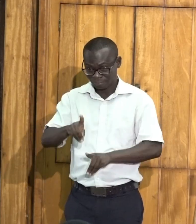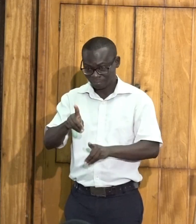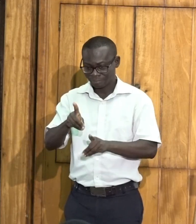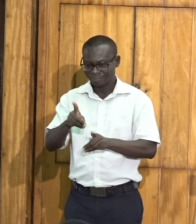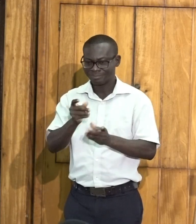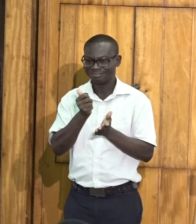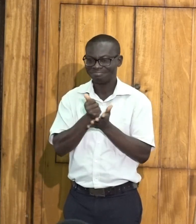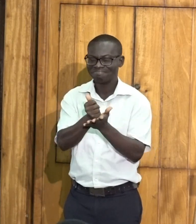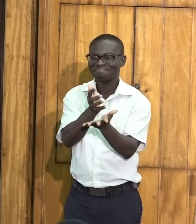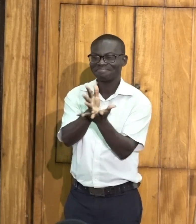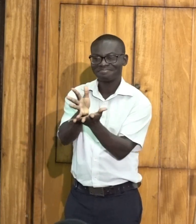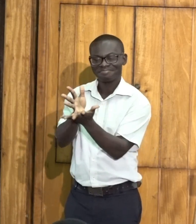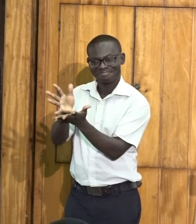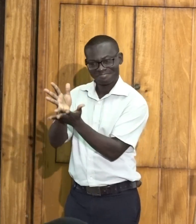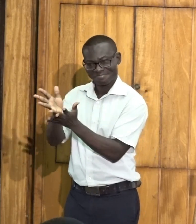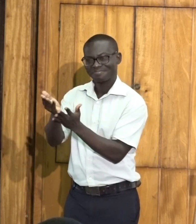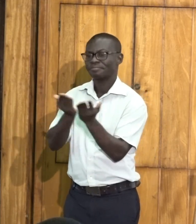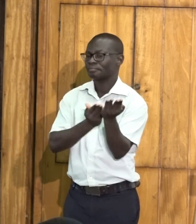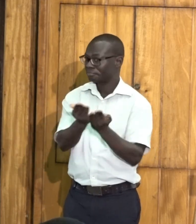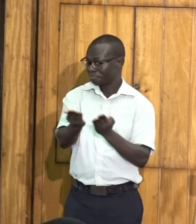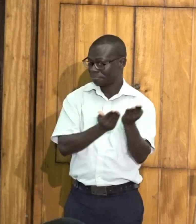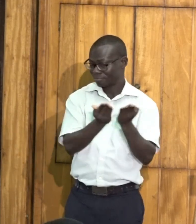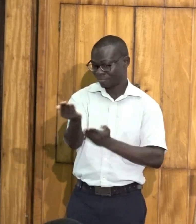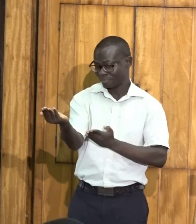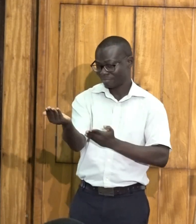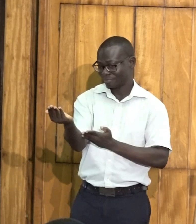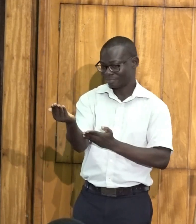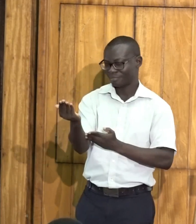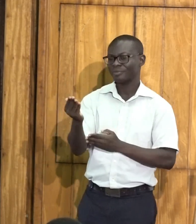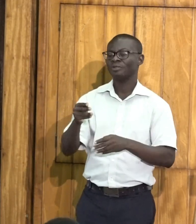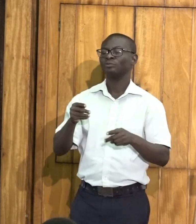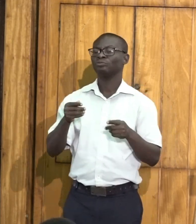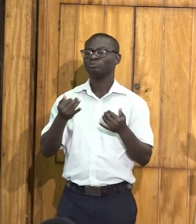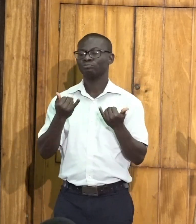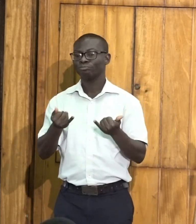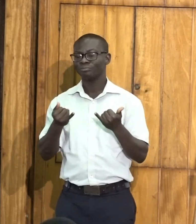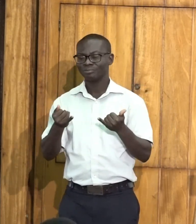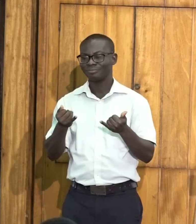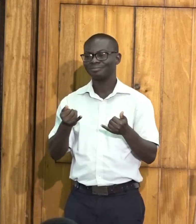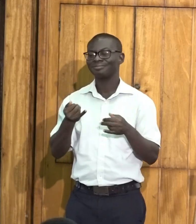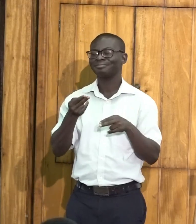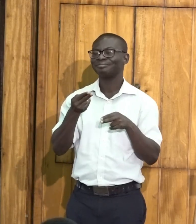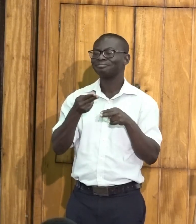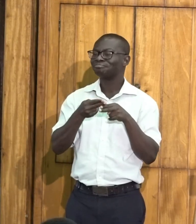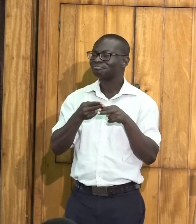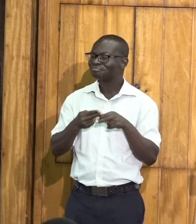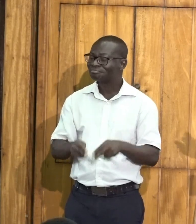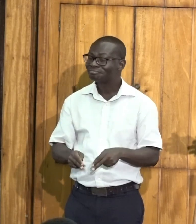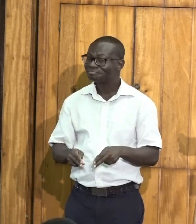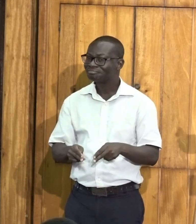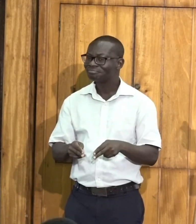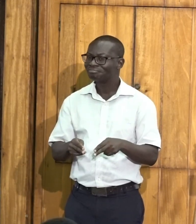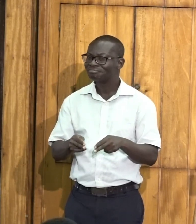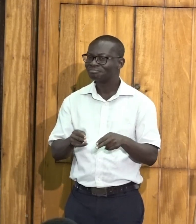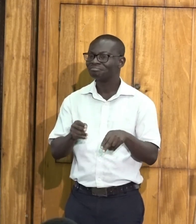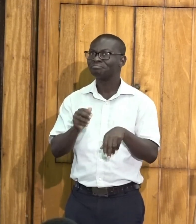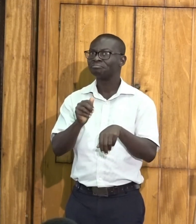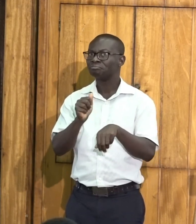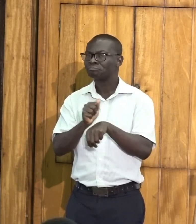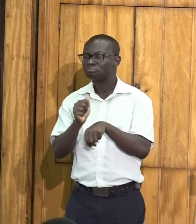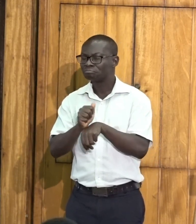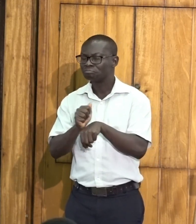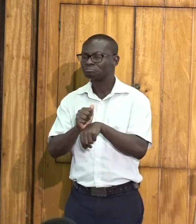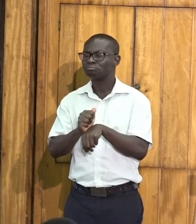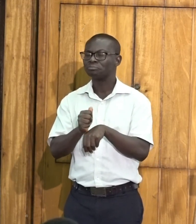these services. So, when United just said to Remy, let's do something about